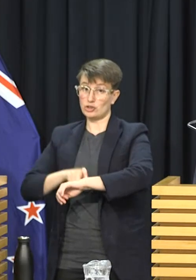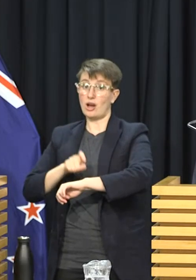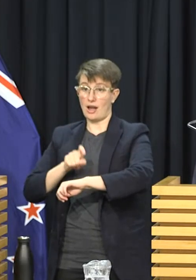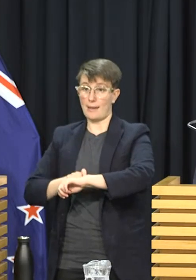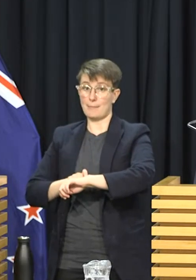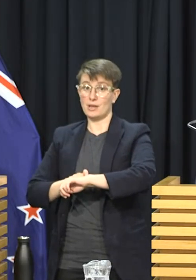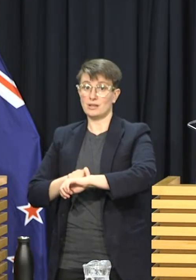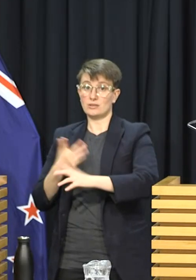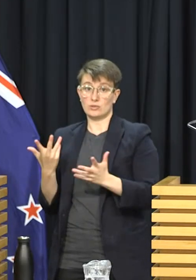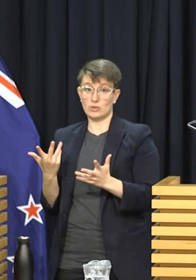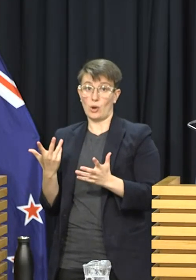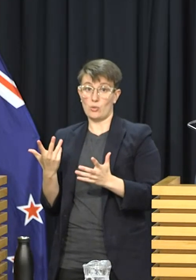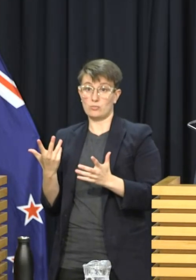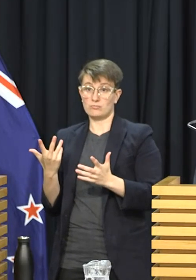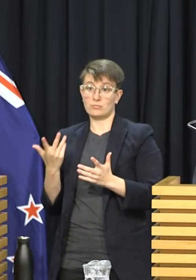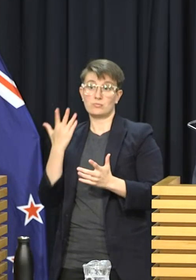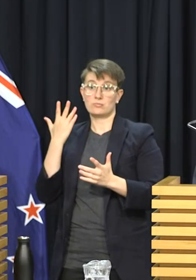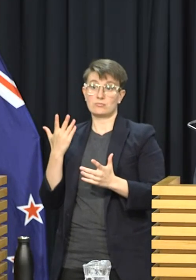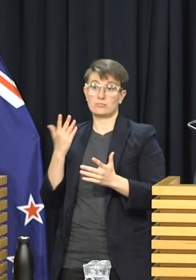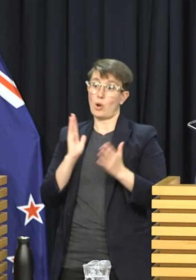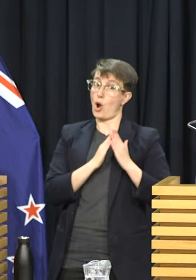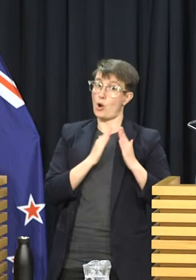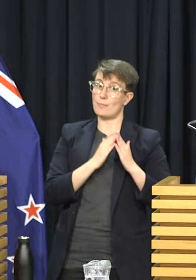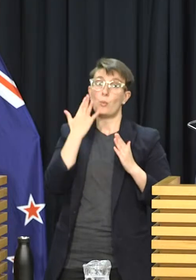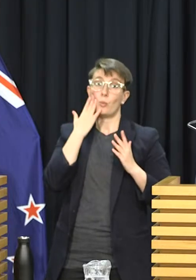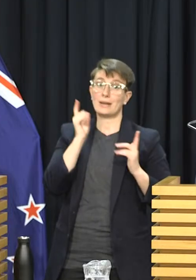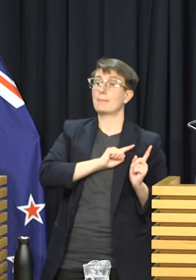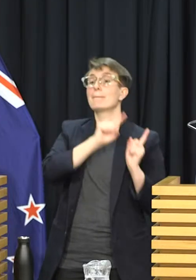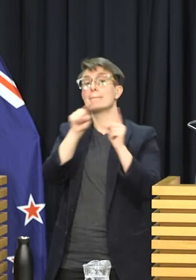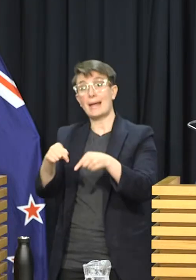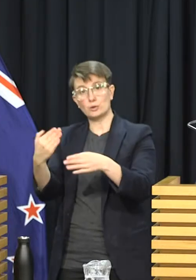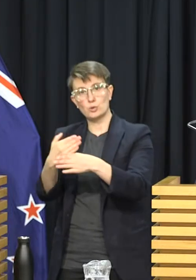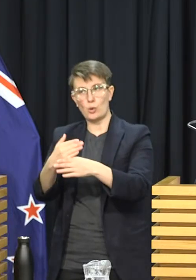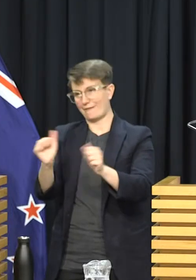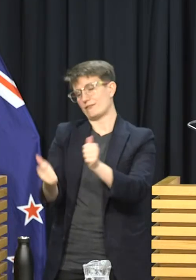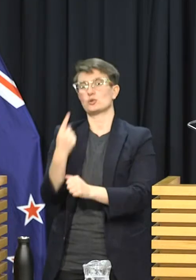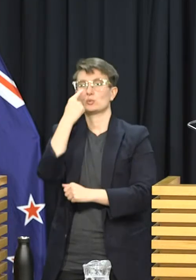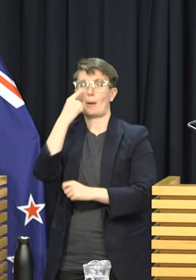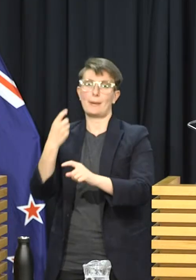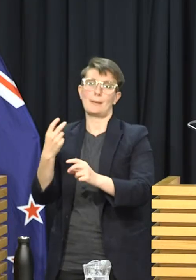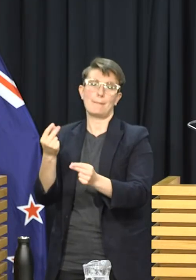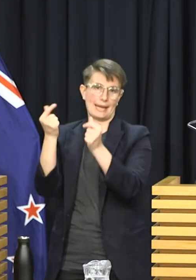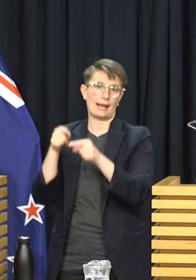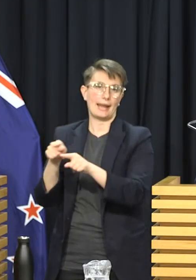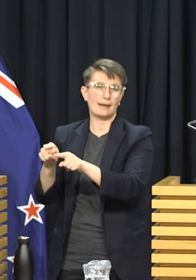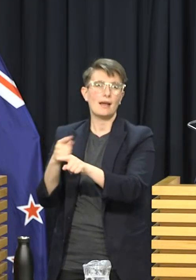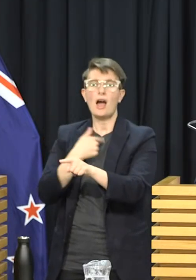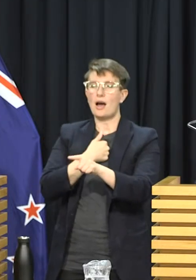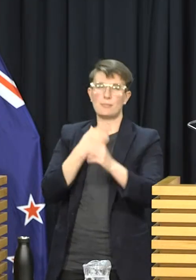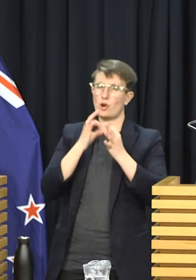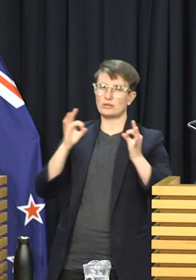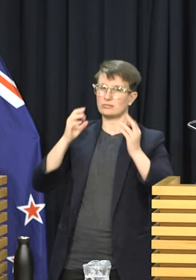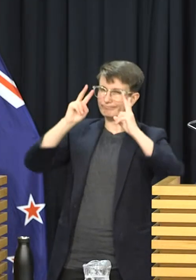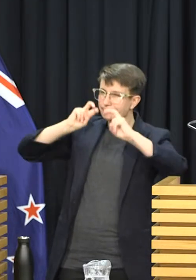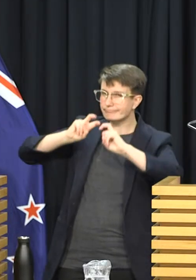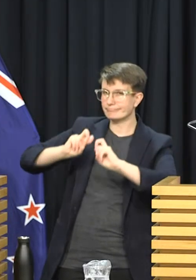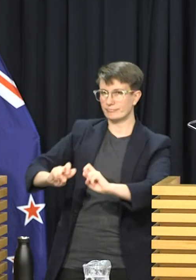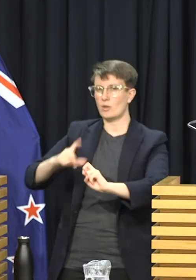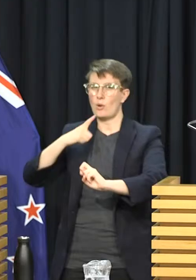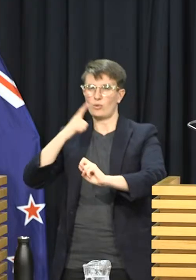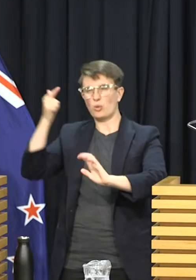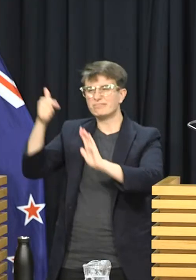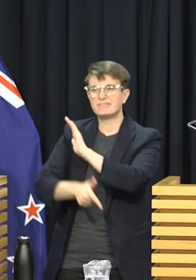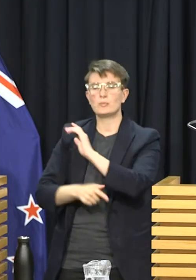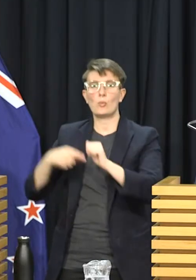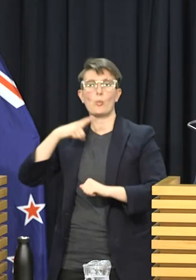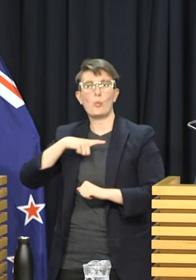Sunday before returning to work on the Monday. So there was a reason I won't go into, but certainly this is someone